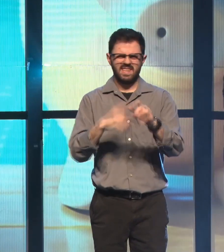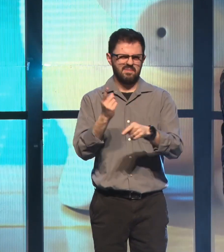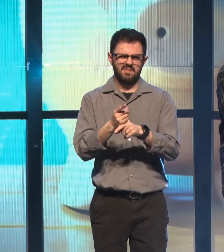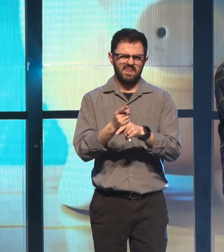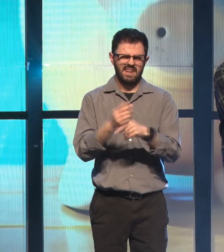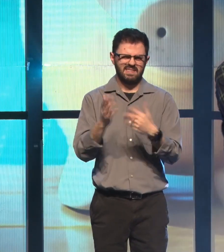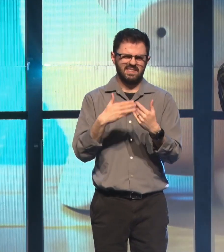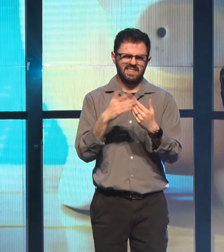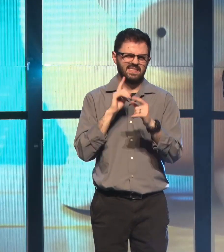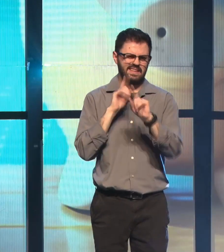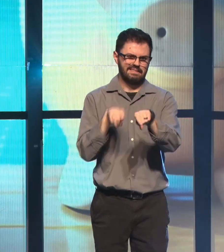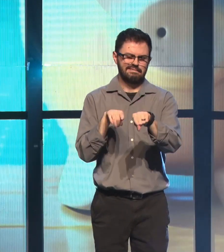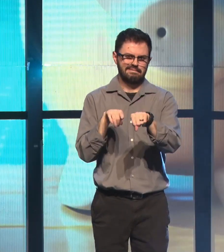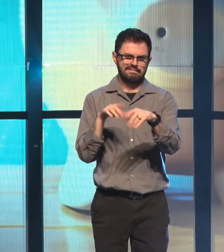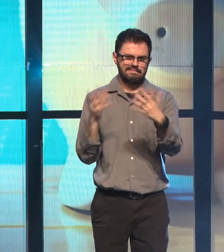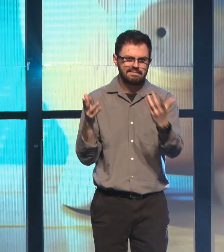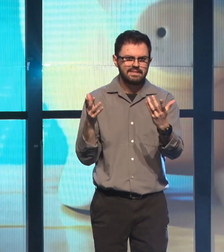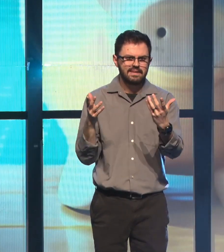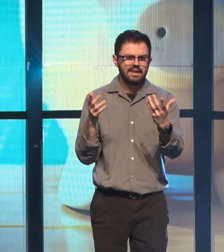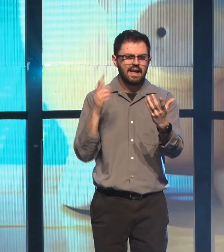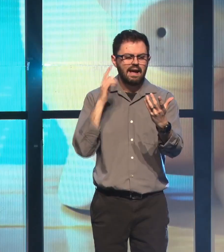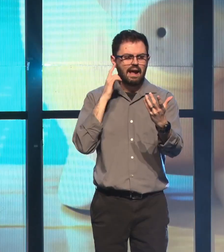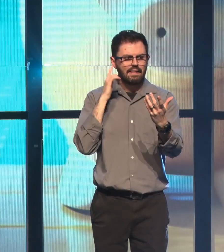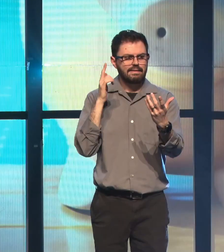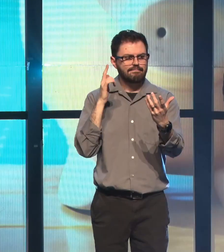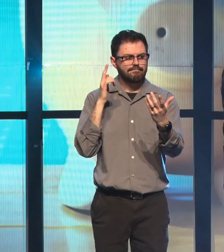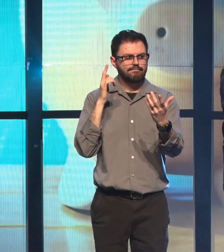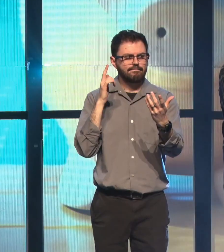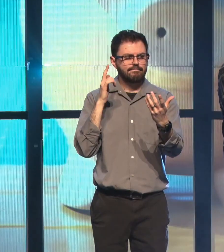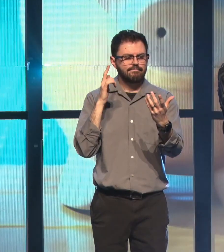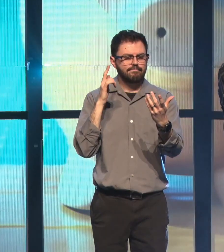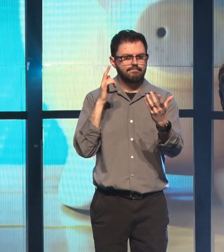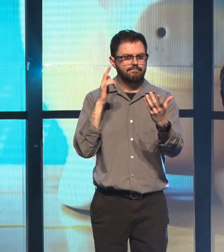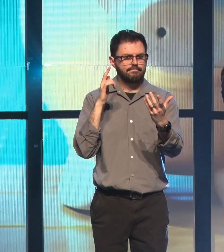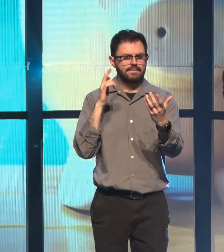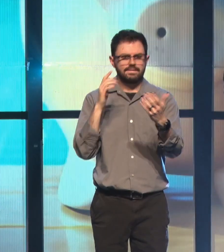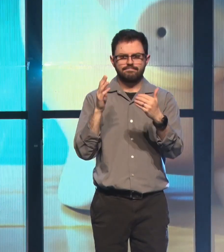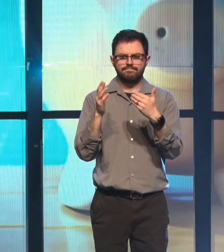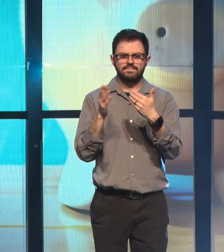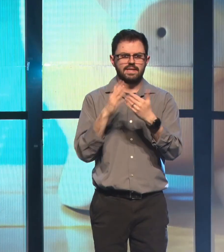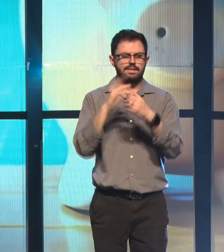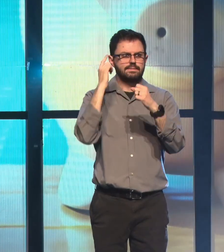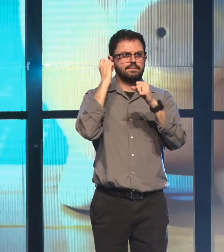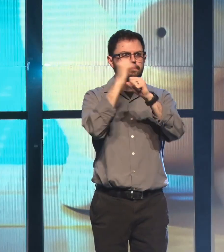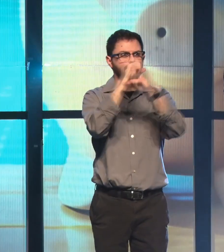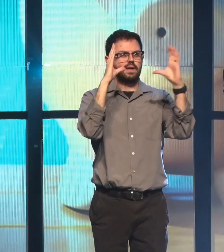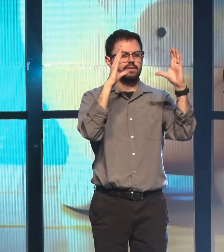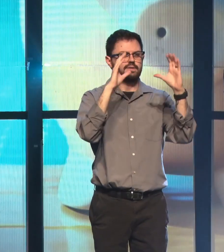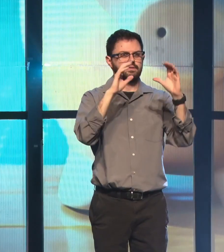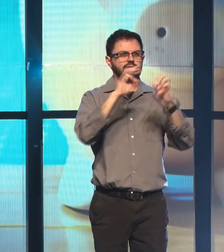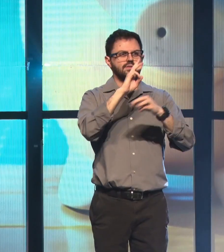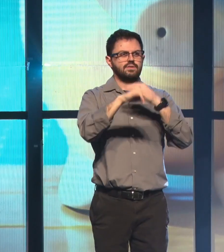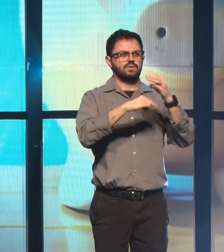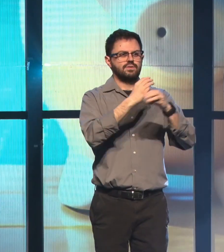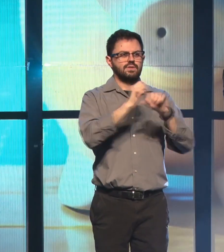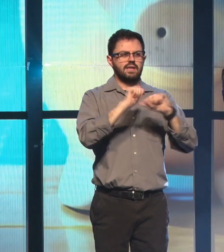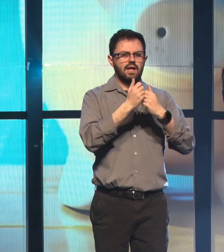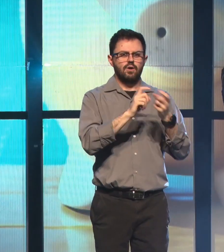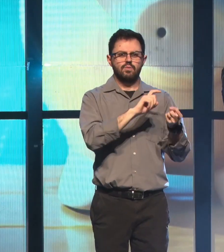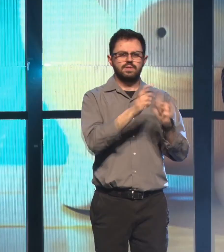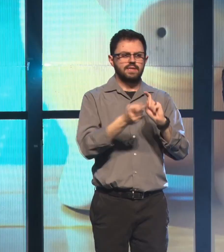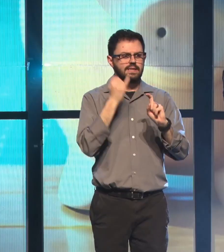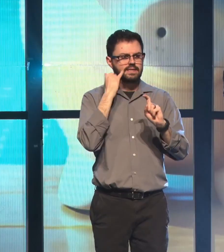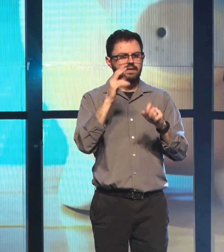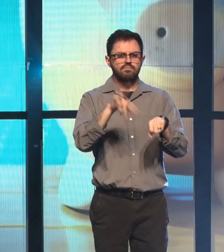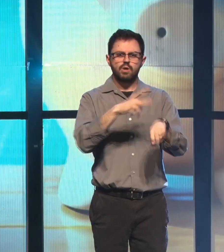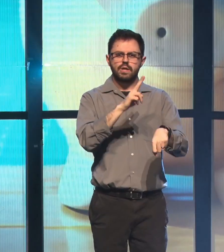right? I mean, I think we could imagine what the world would be like if our nations were